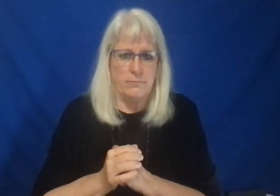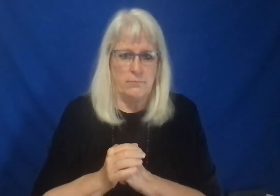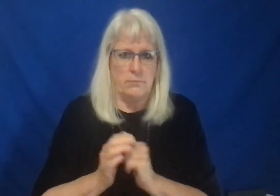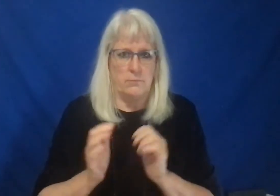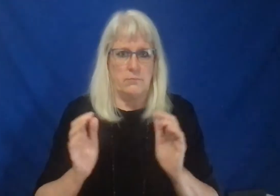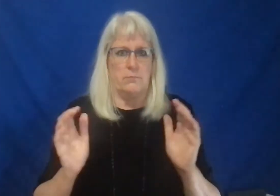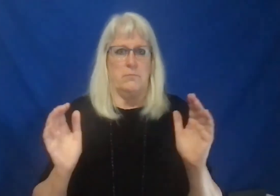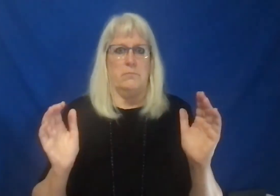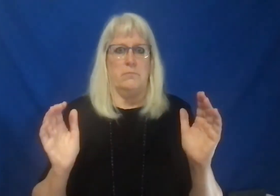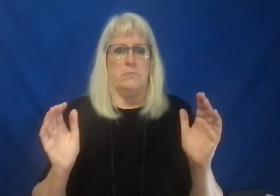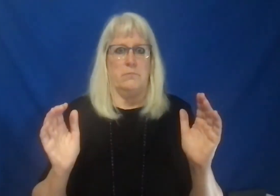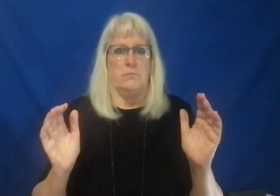And I was like,